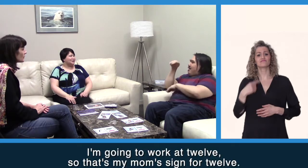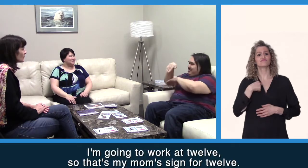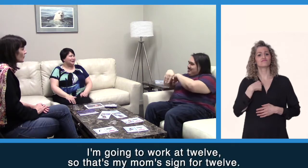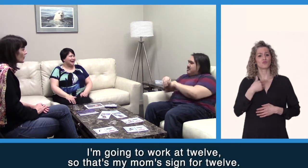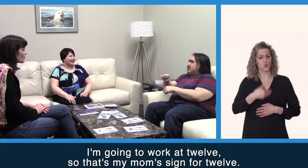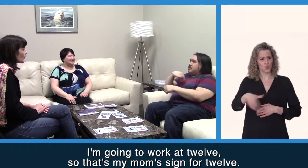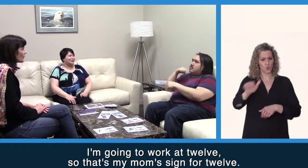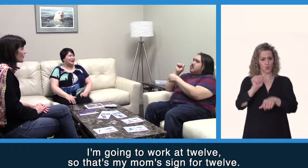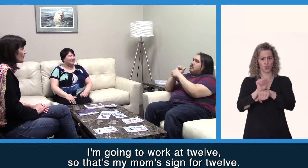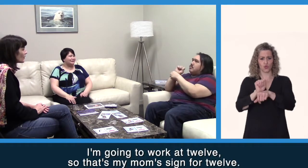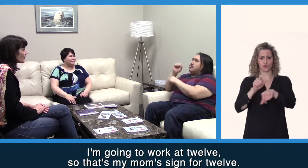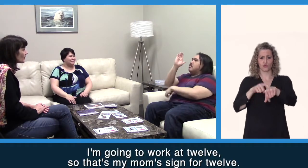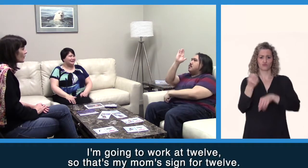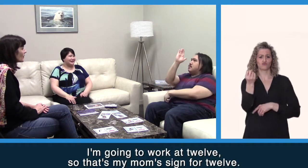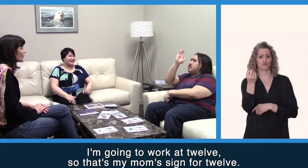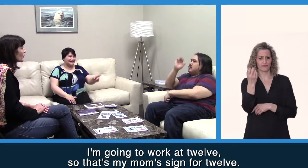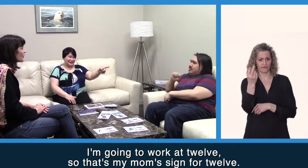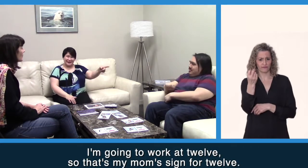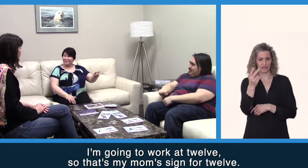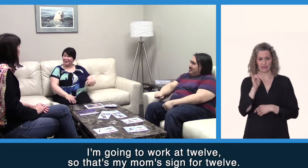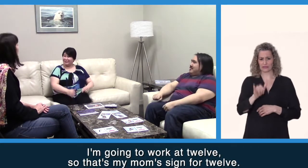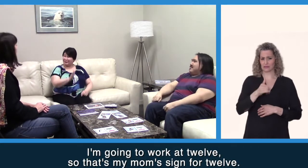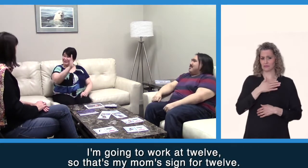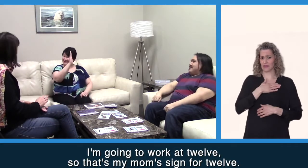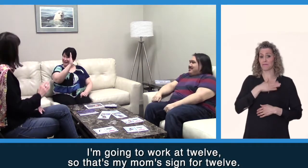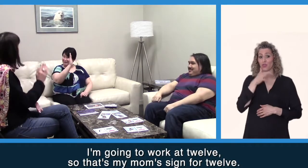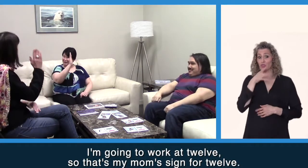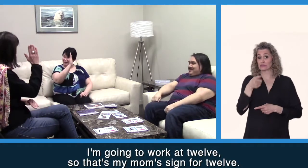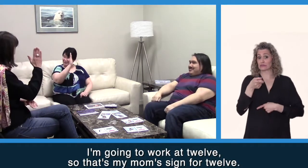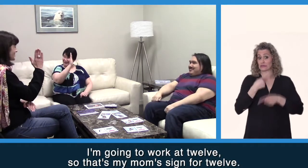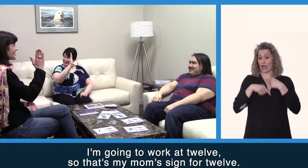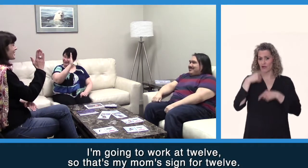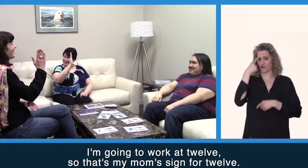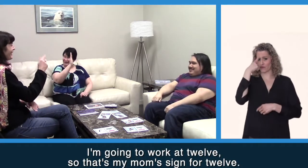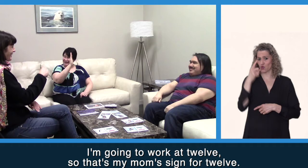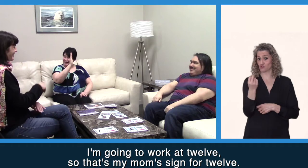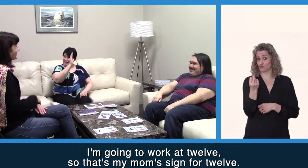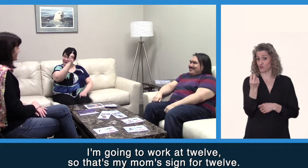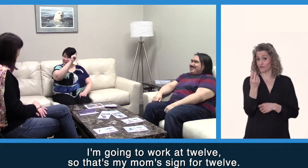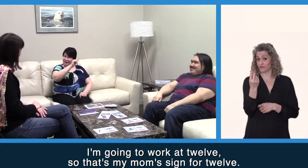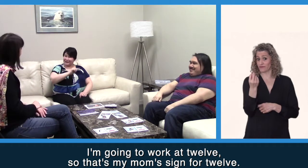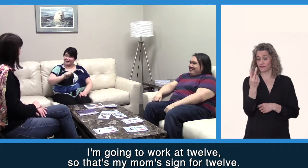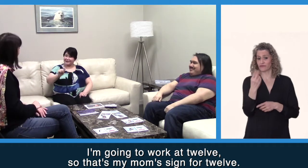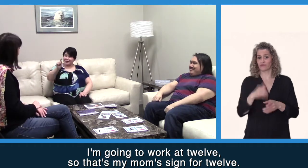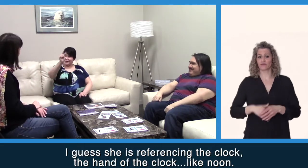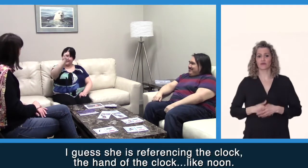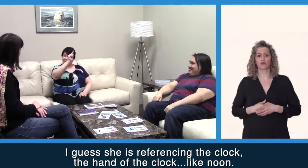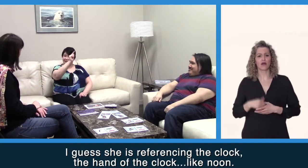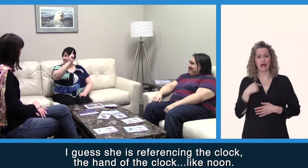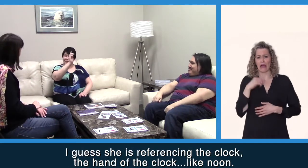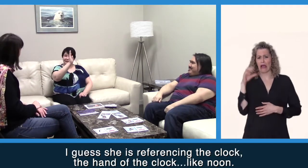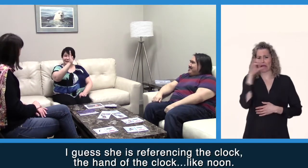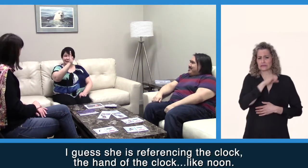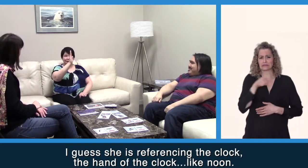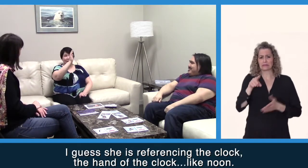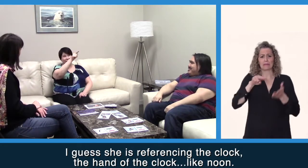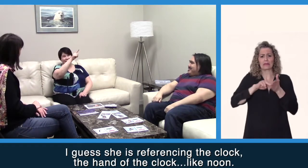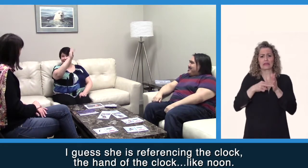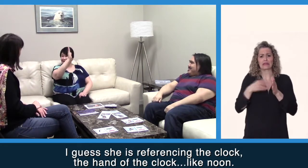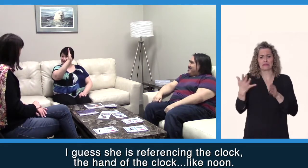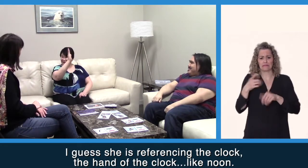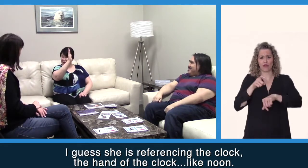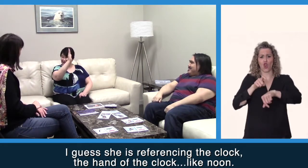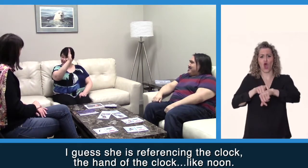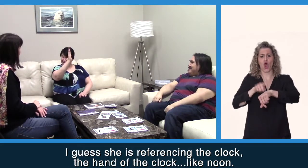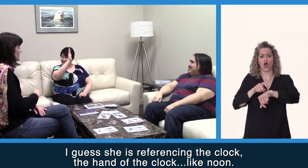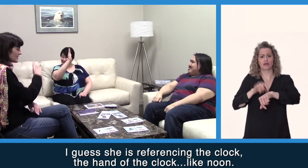I'm going to work at 12. That's my mom's sign for 12. Okay. So I guess she's